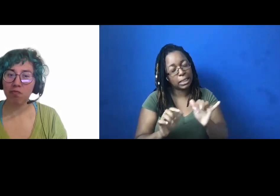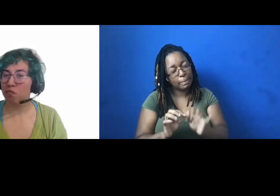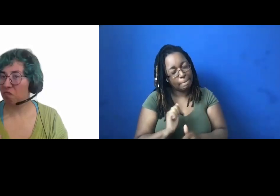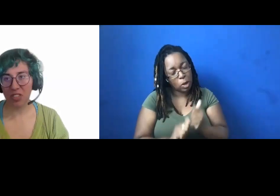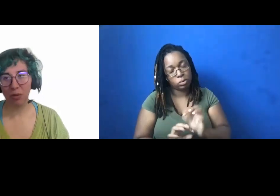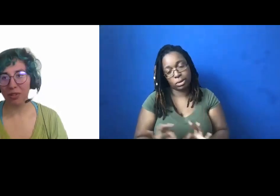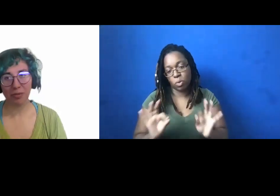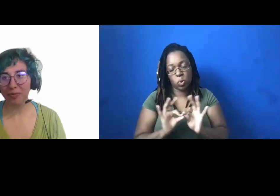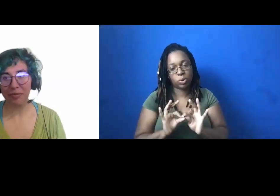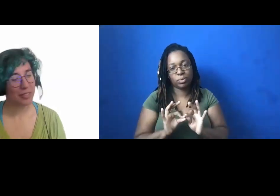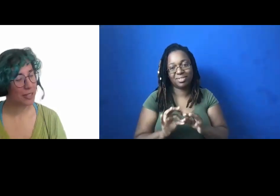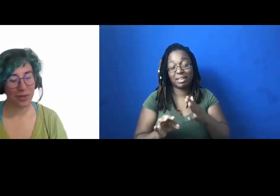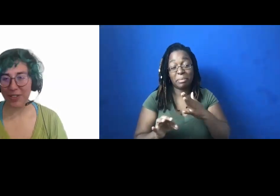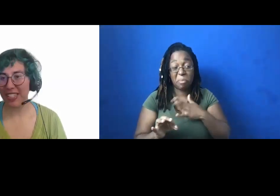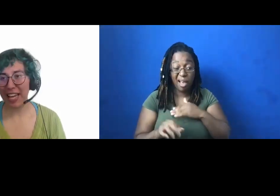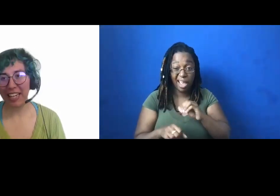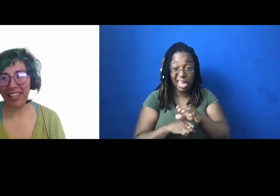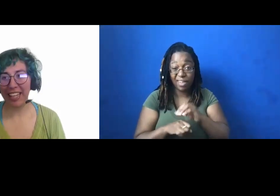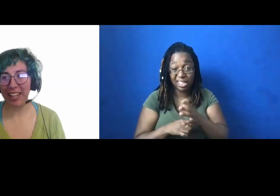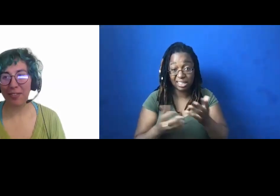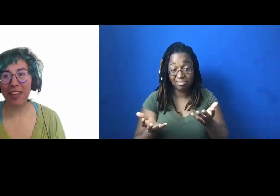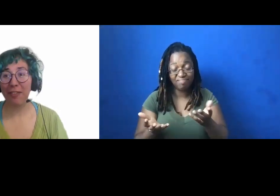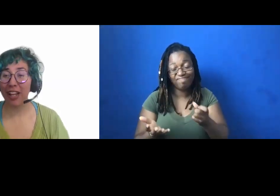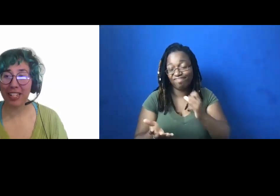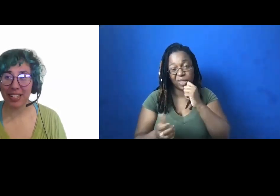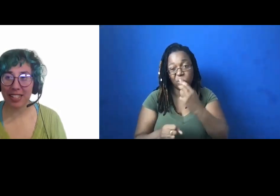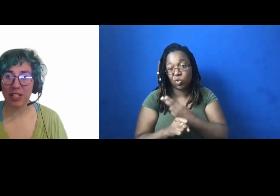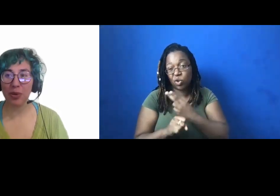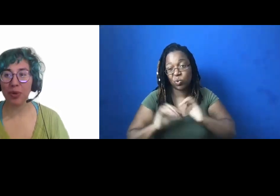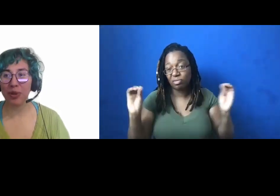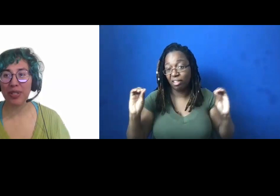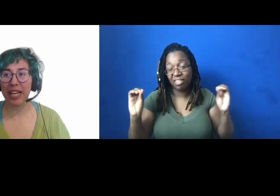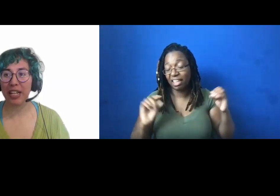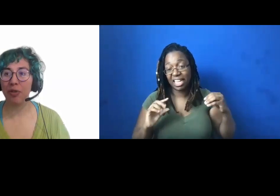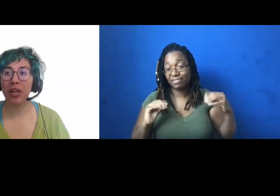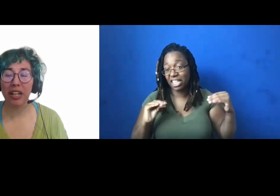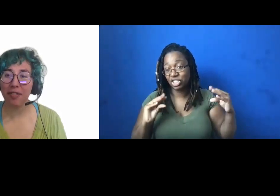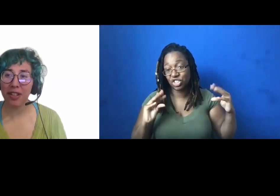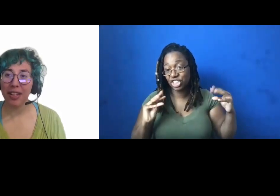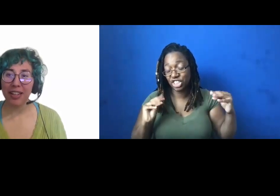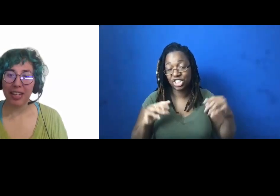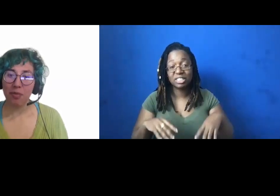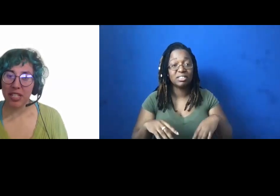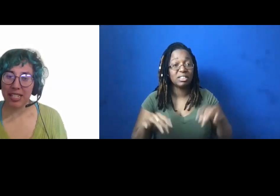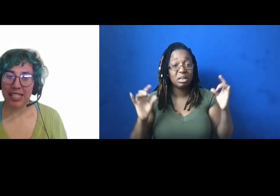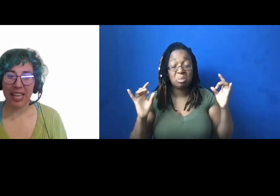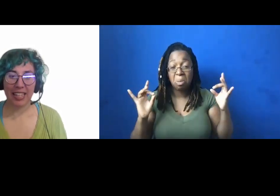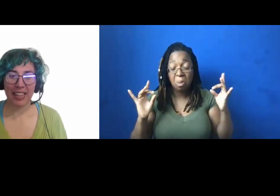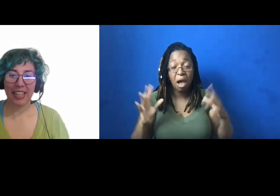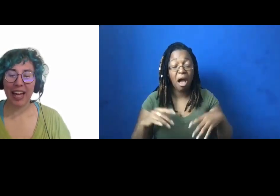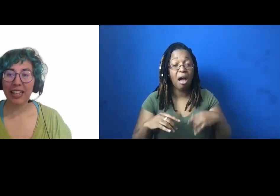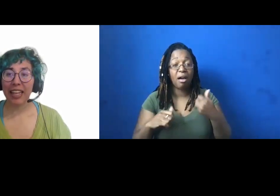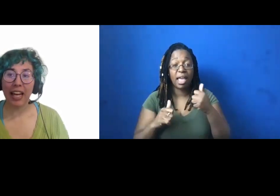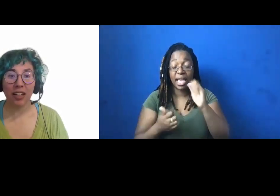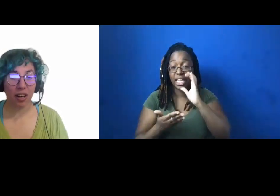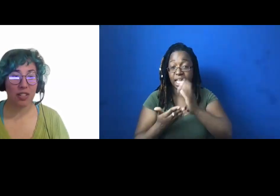just don't use any GIF that flashes, don't use any repetitive images,